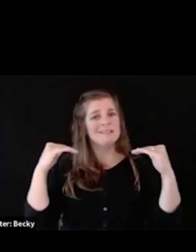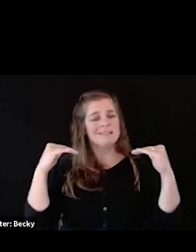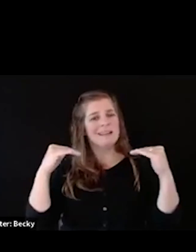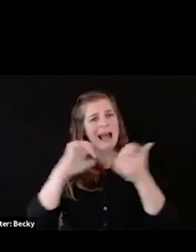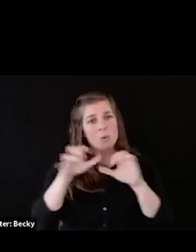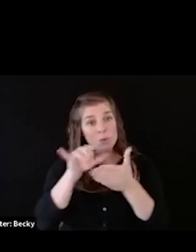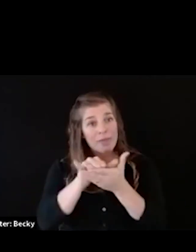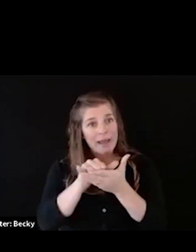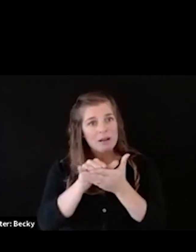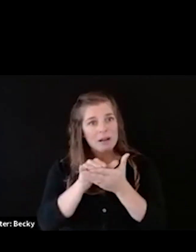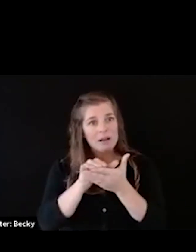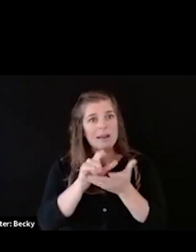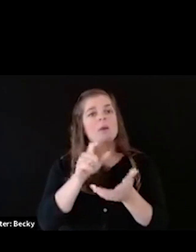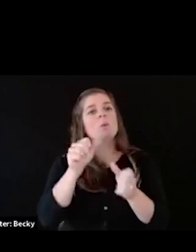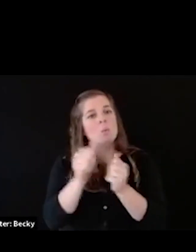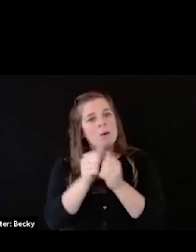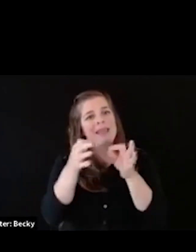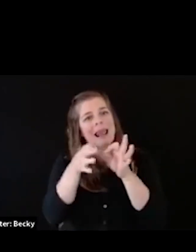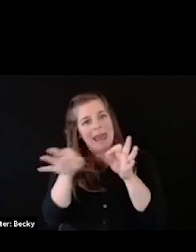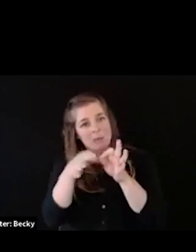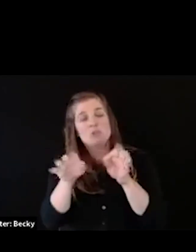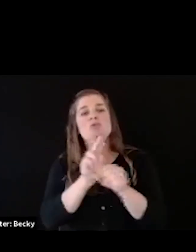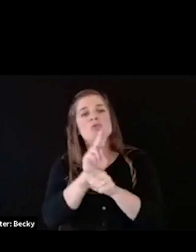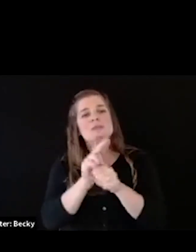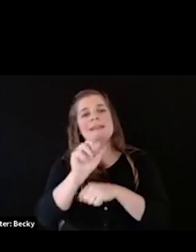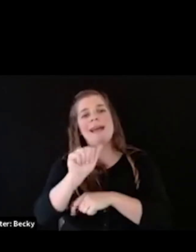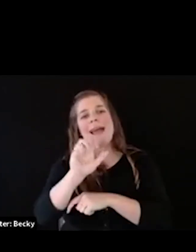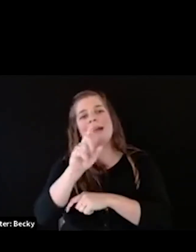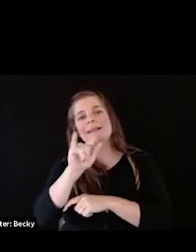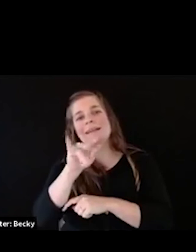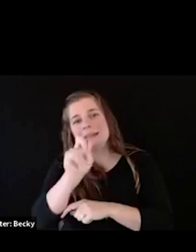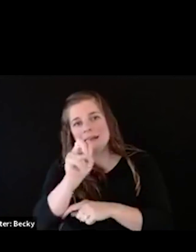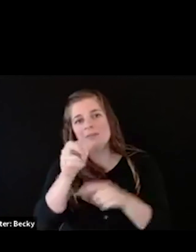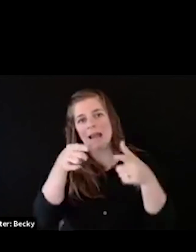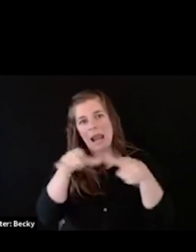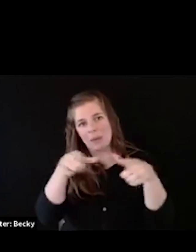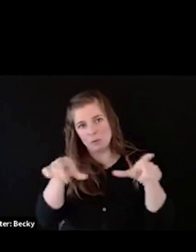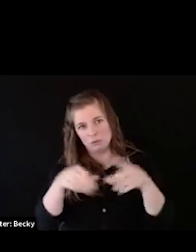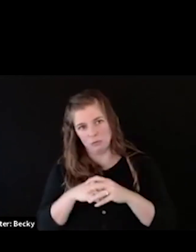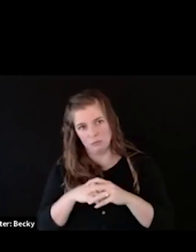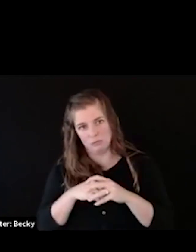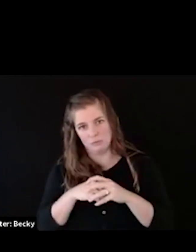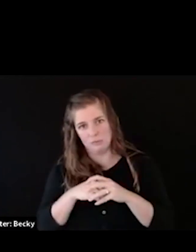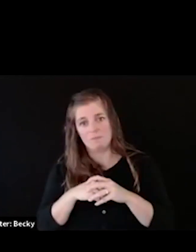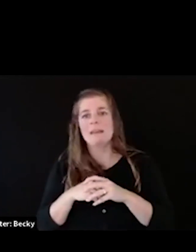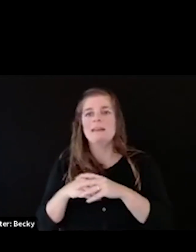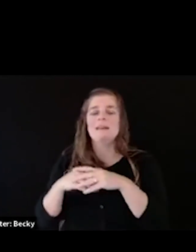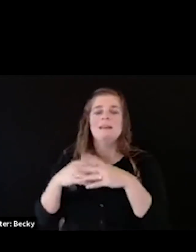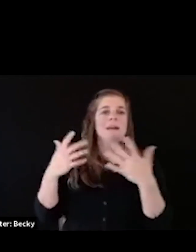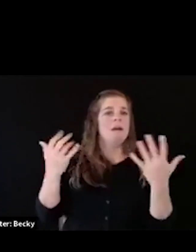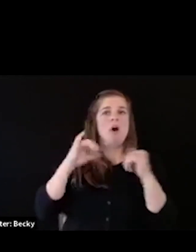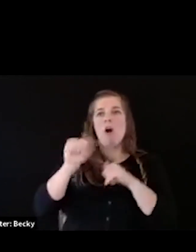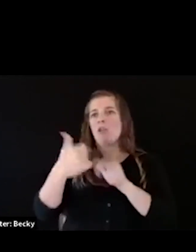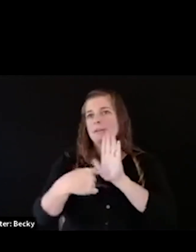It's a political act to use active language. We have to make visible what has been rendered invisible by the language. Another